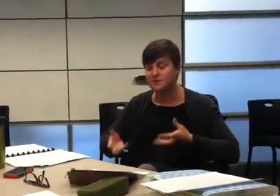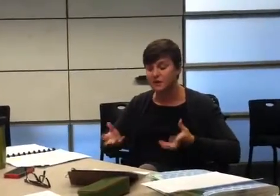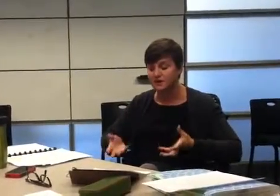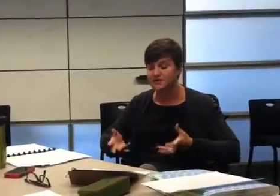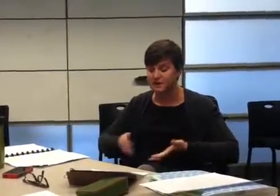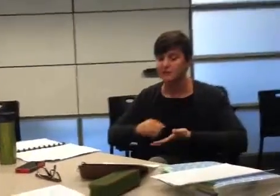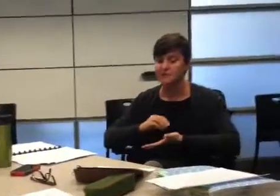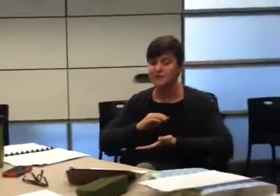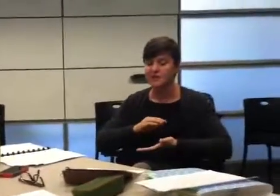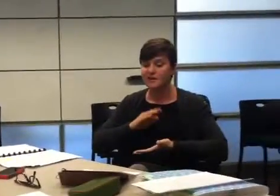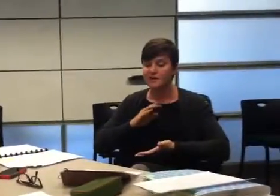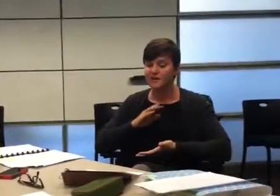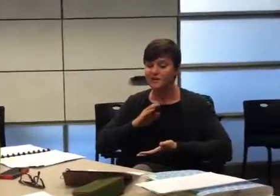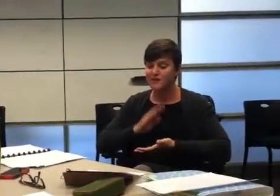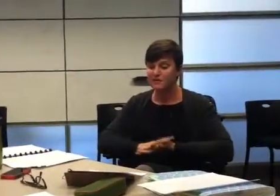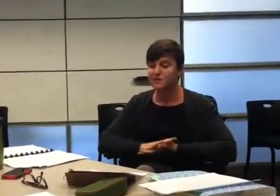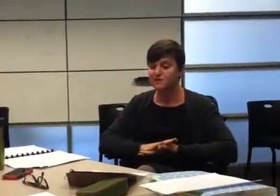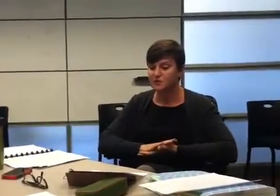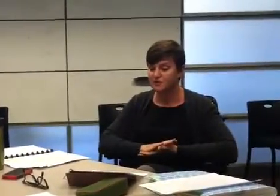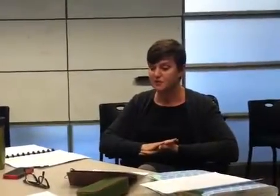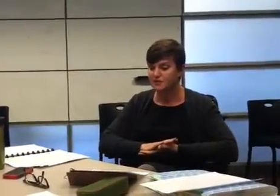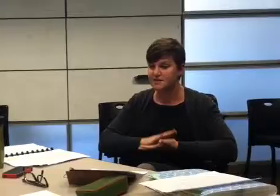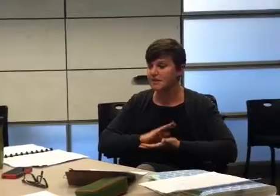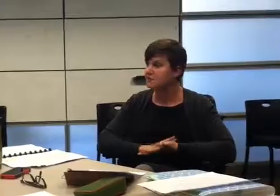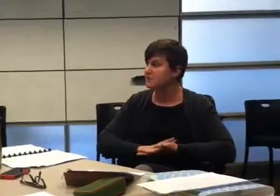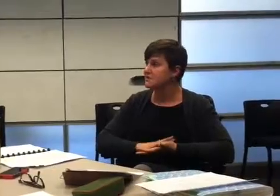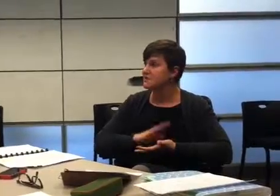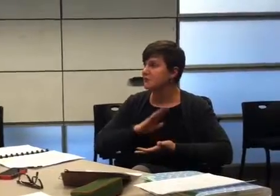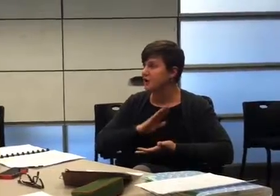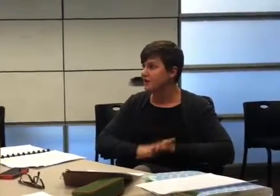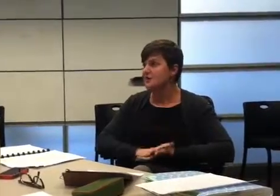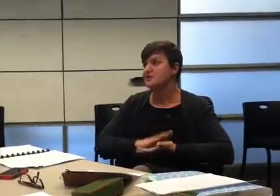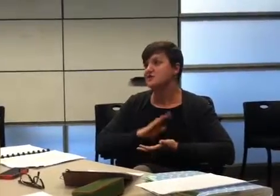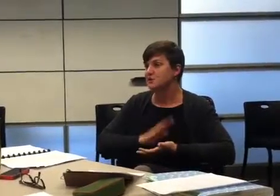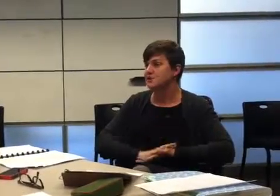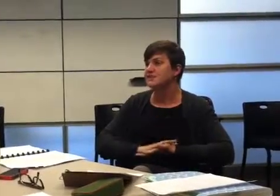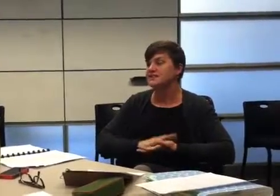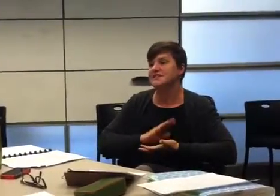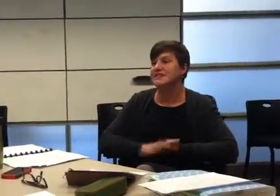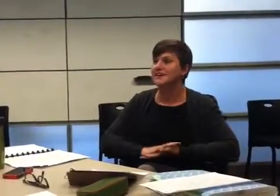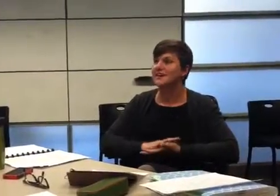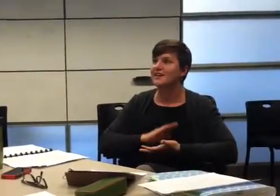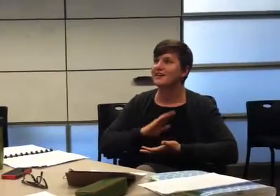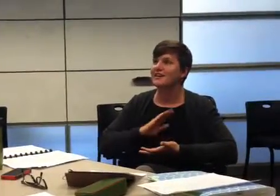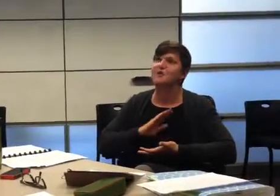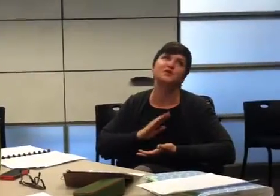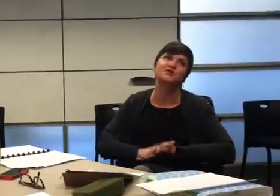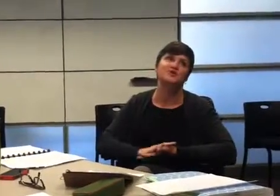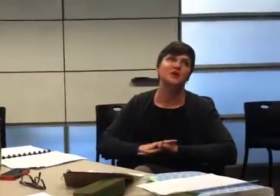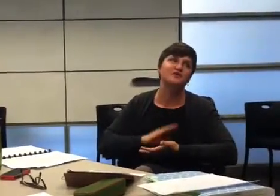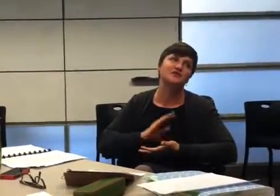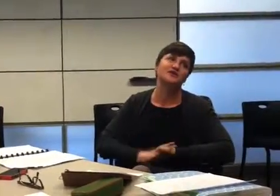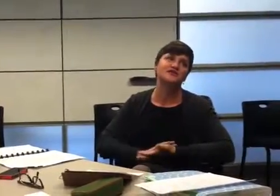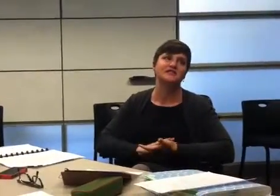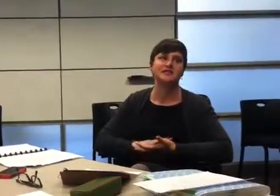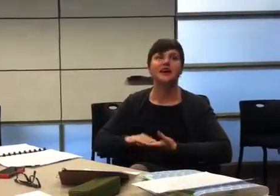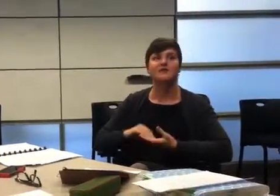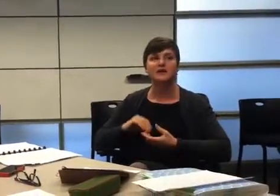a couple of times 500-word assignments about each of the readings that I did, and that worked for about 3 years, and then I had a